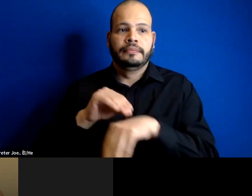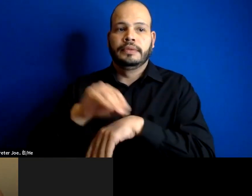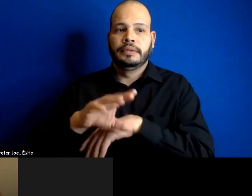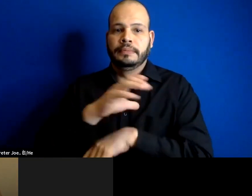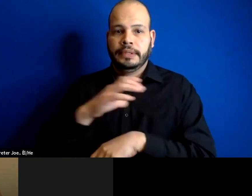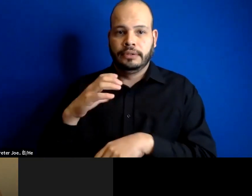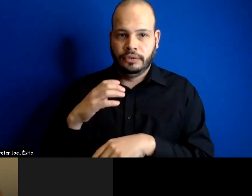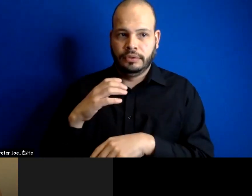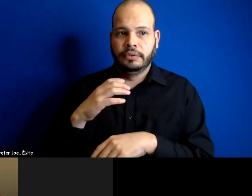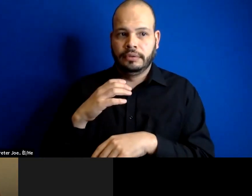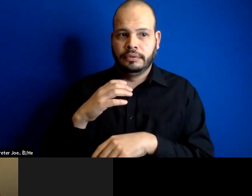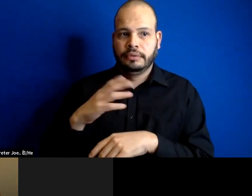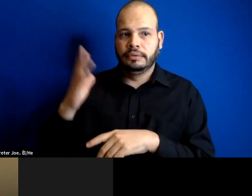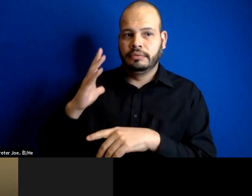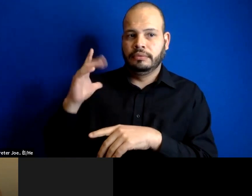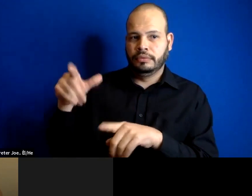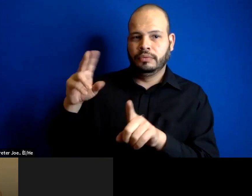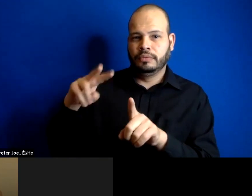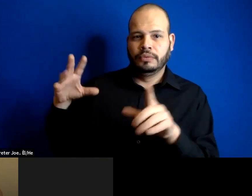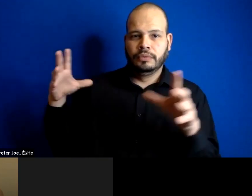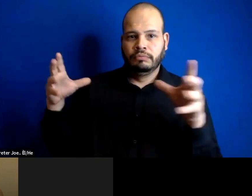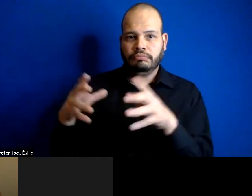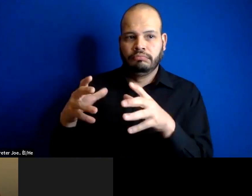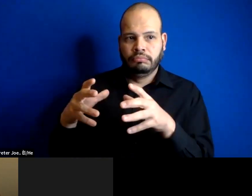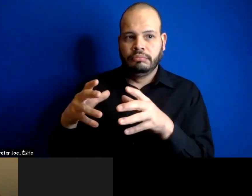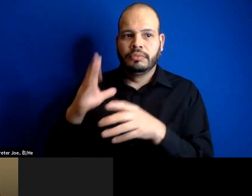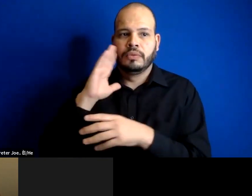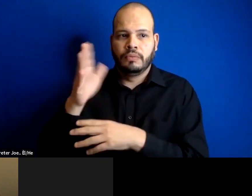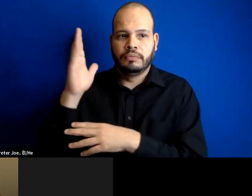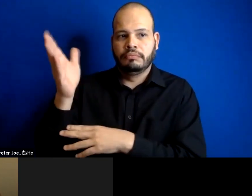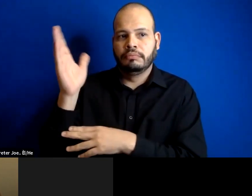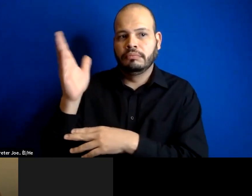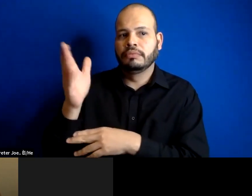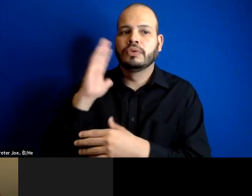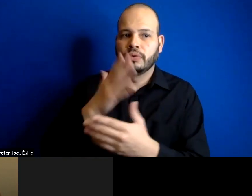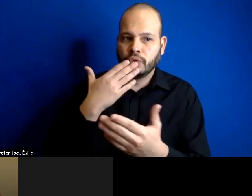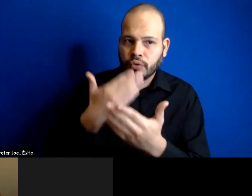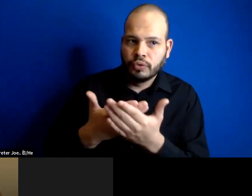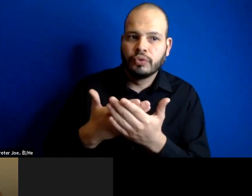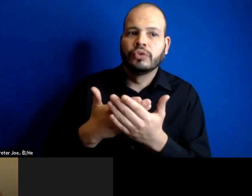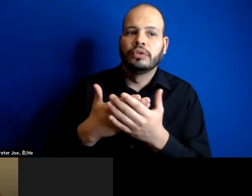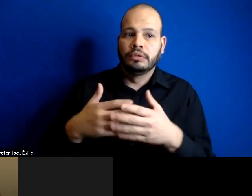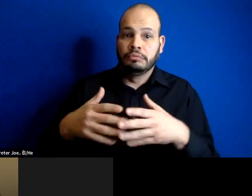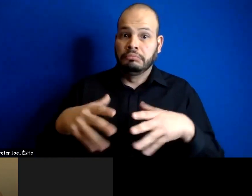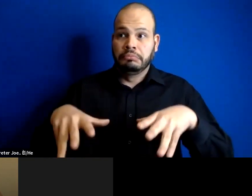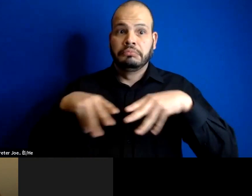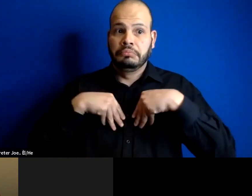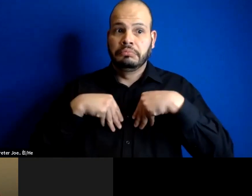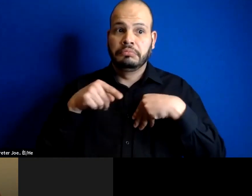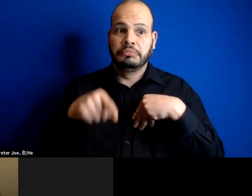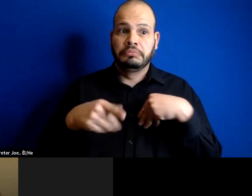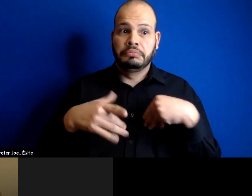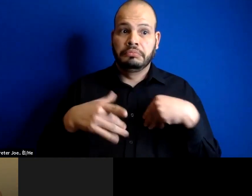And they said that their presentation was well received, and they felt like they got a lot of good